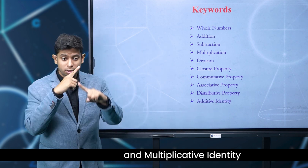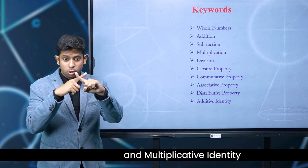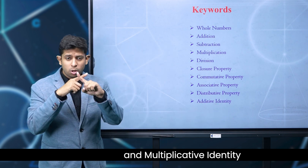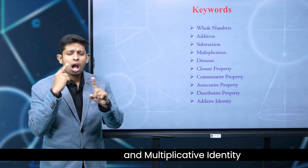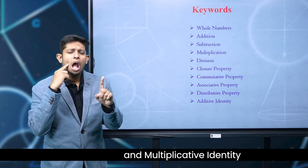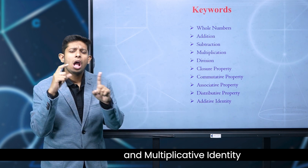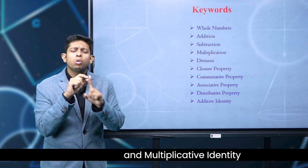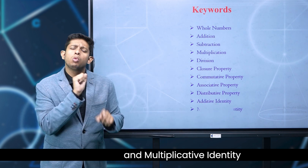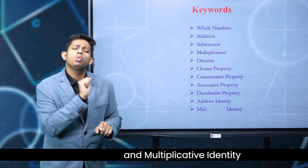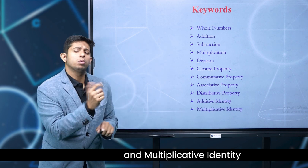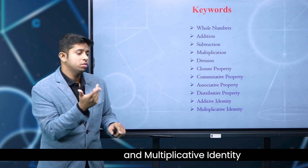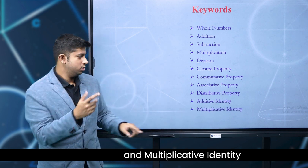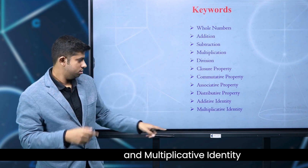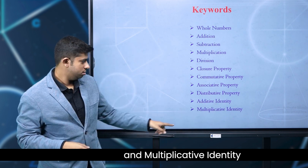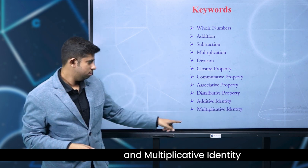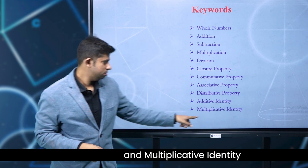and multiplicative identity.